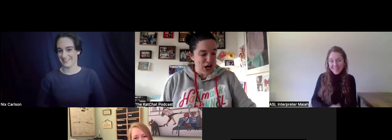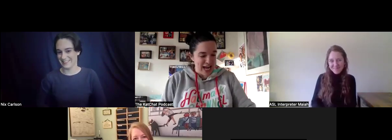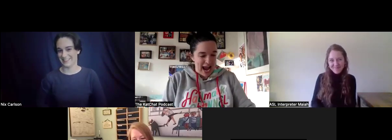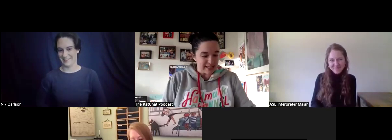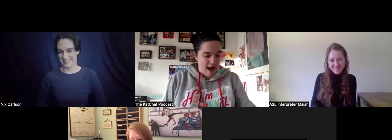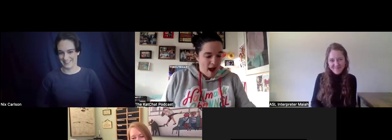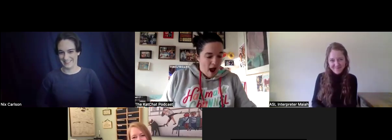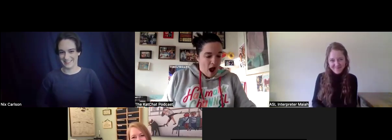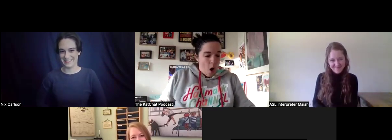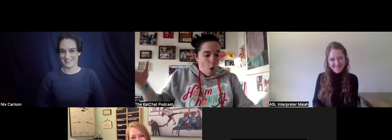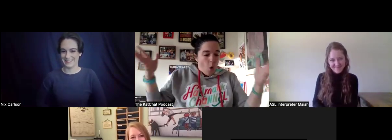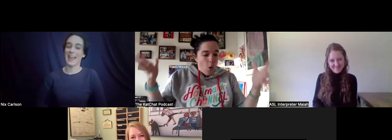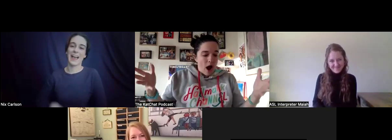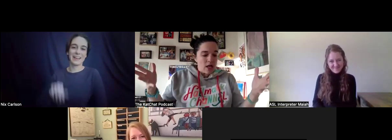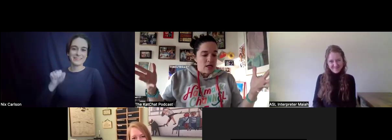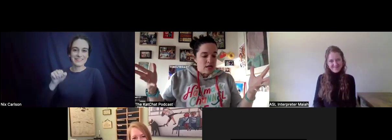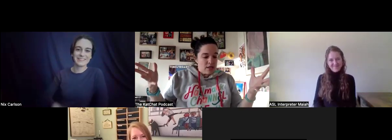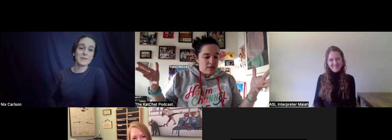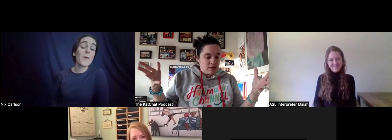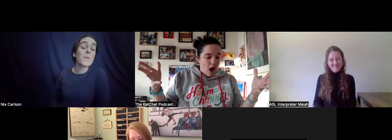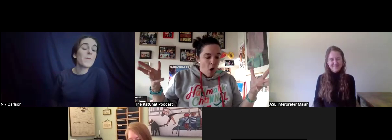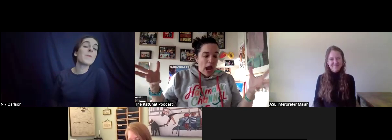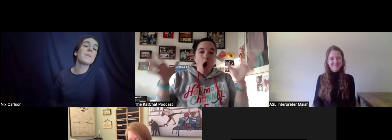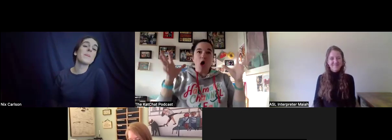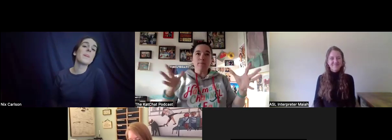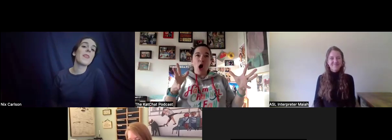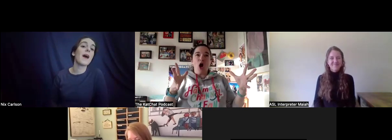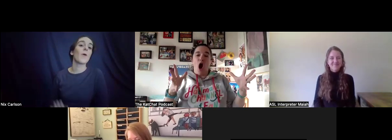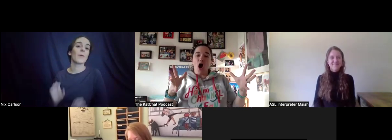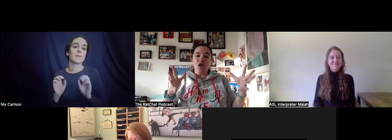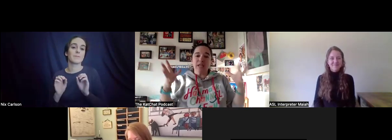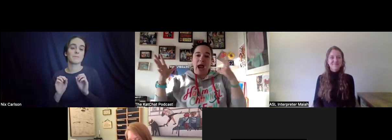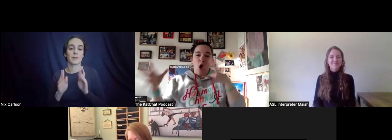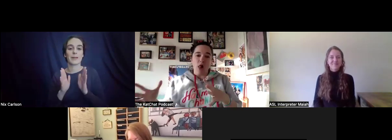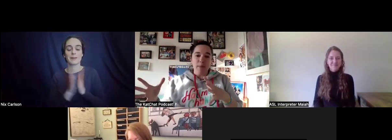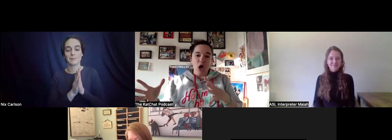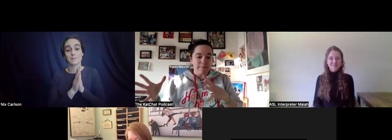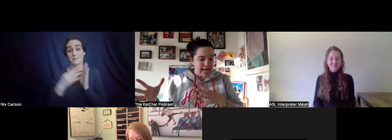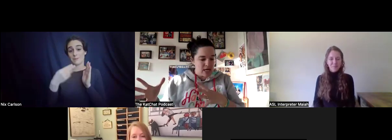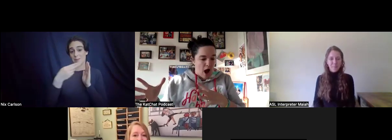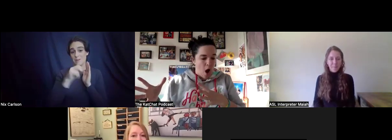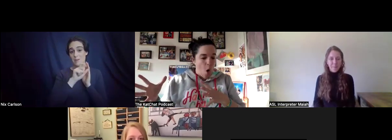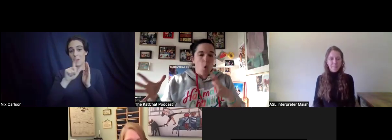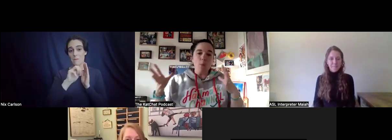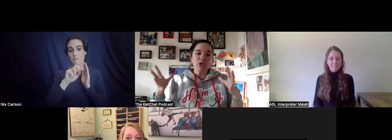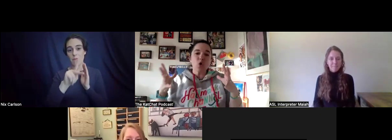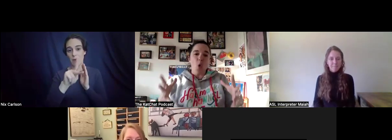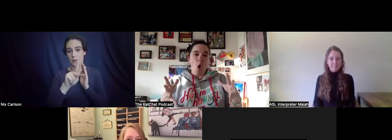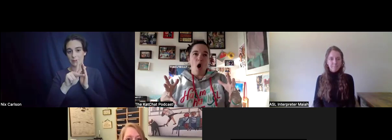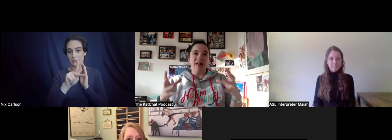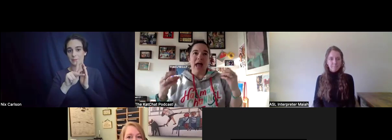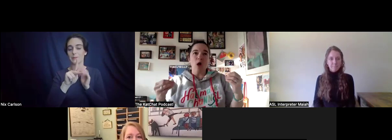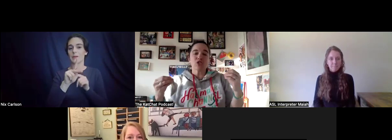For sure, yeah. What okay, Hallmark cards and Hallmark media. What was